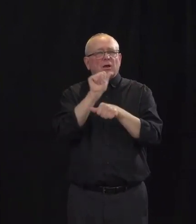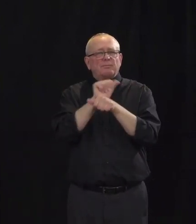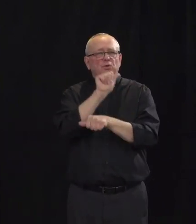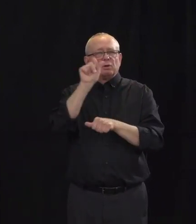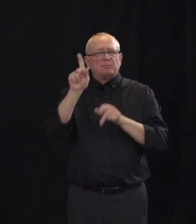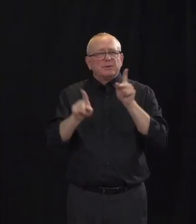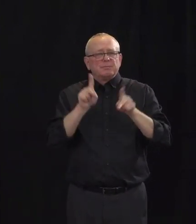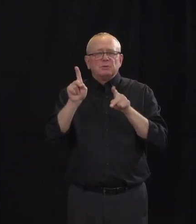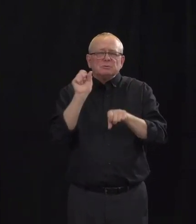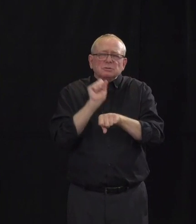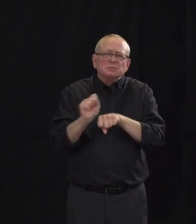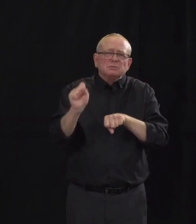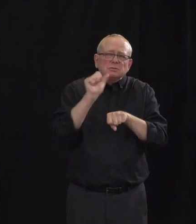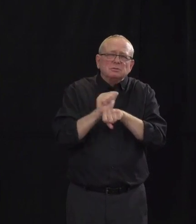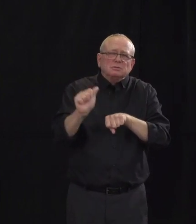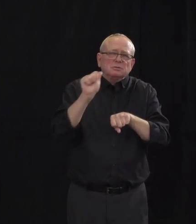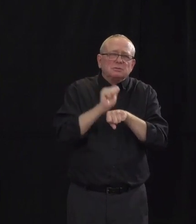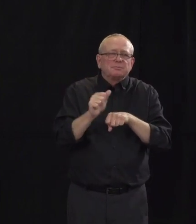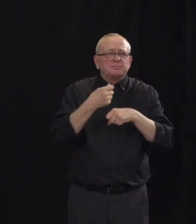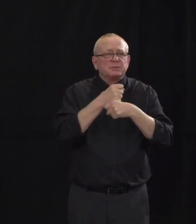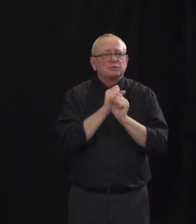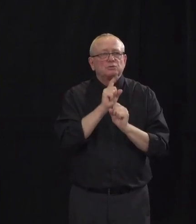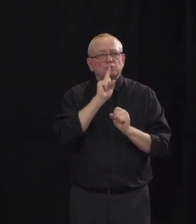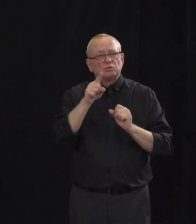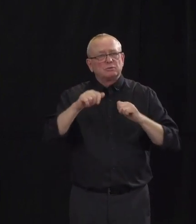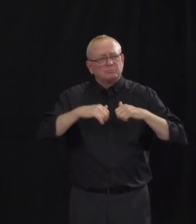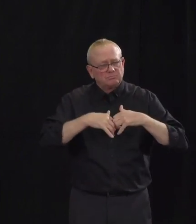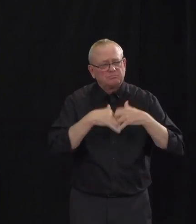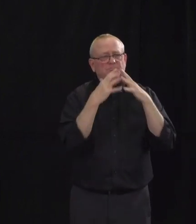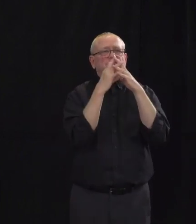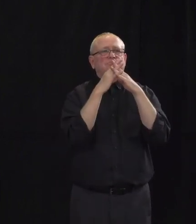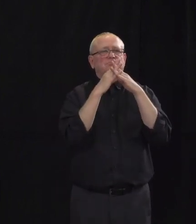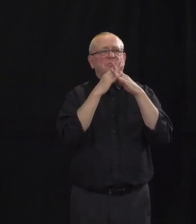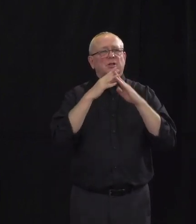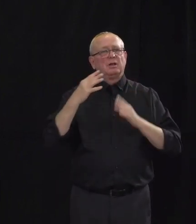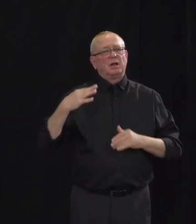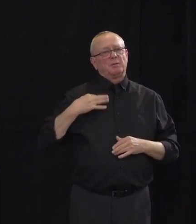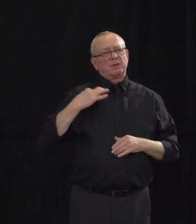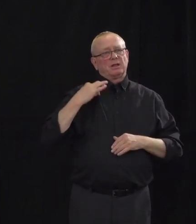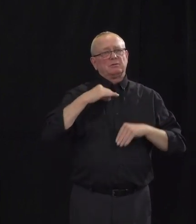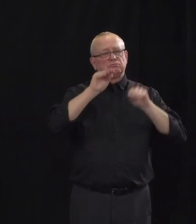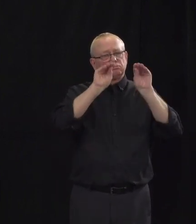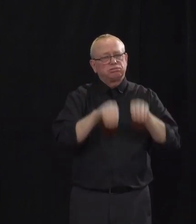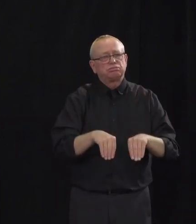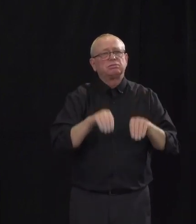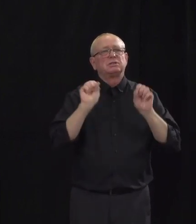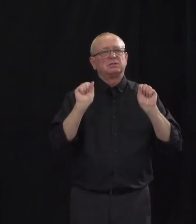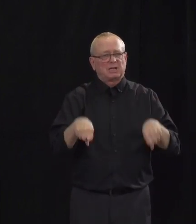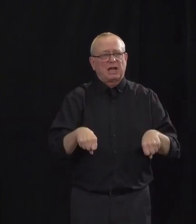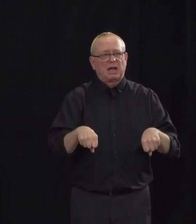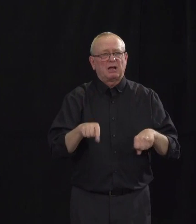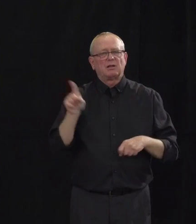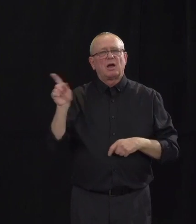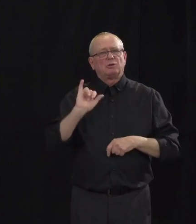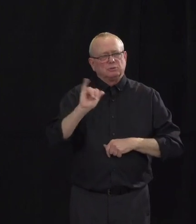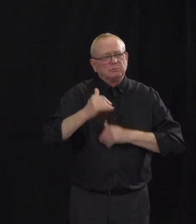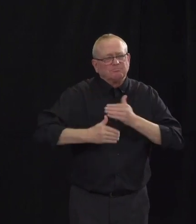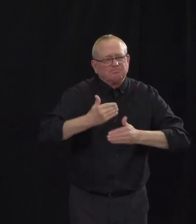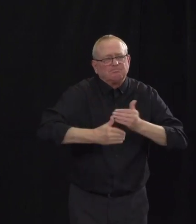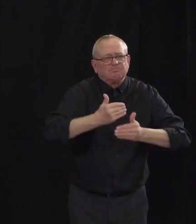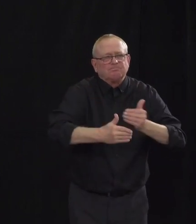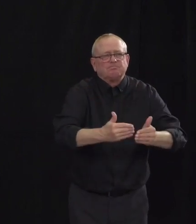those applications can be made and processed. We have also moved to protect Albertans unable to pay their power and heating bills due